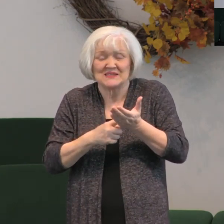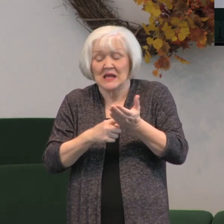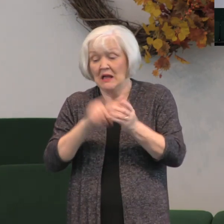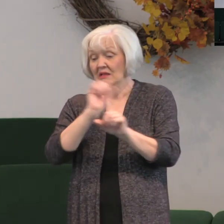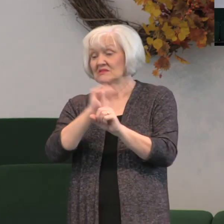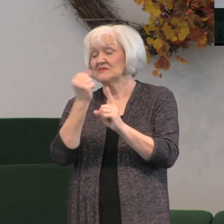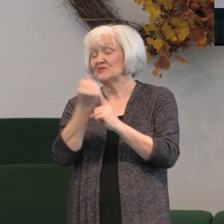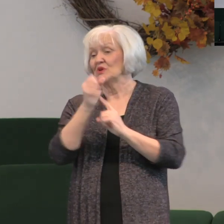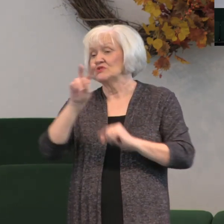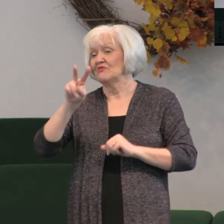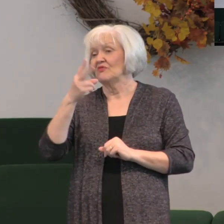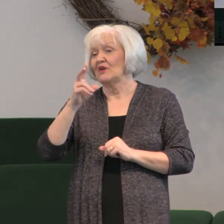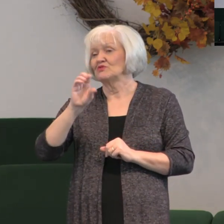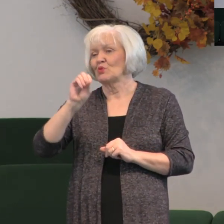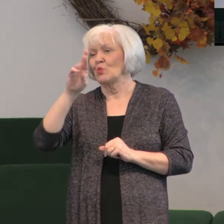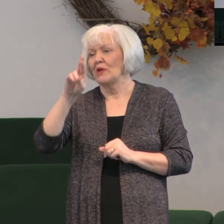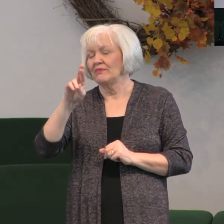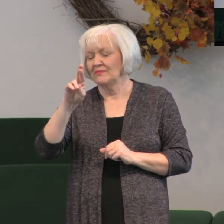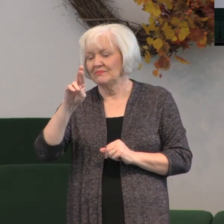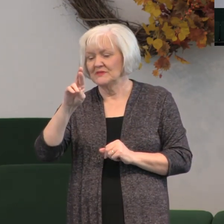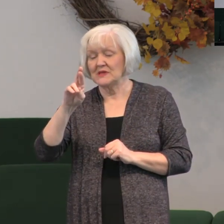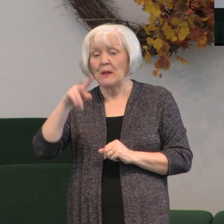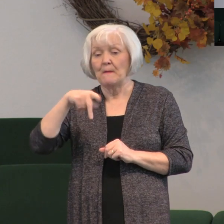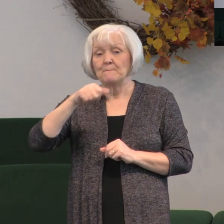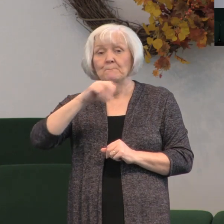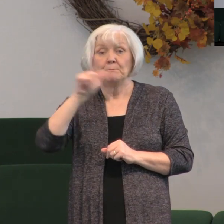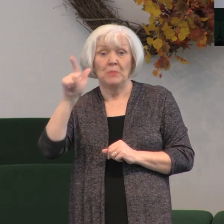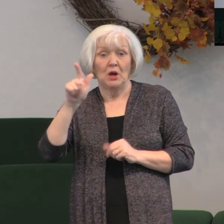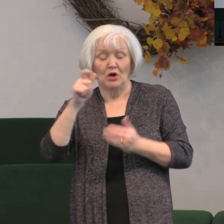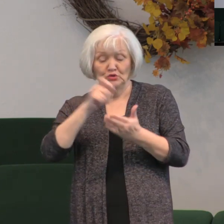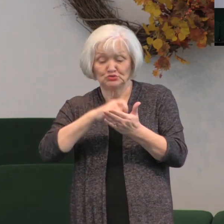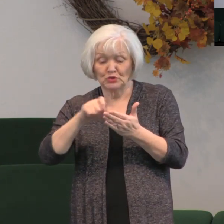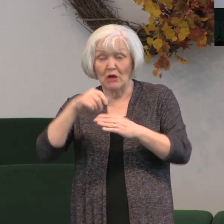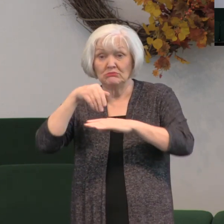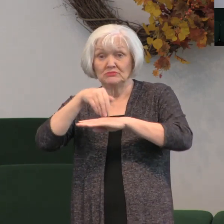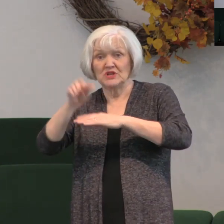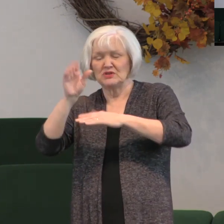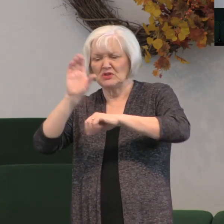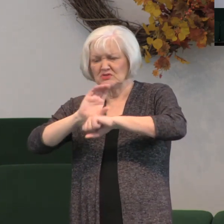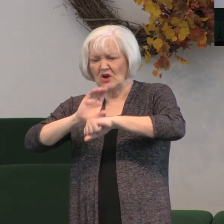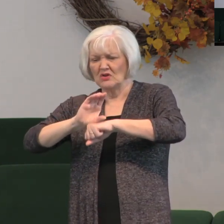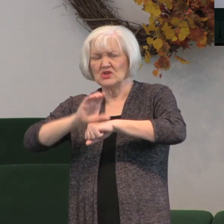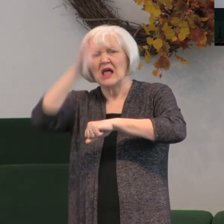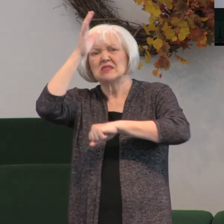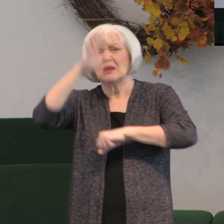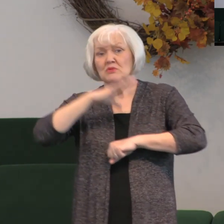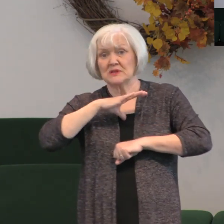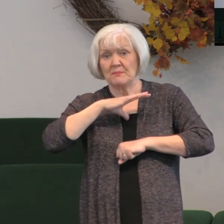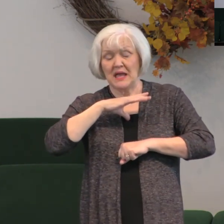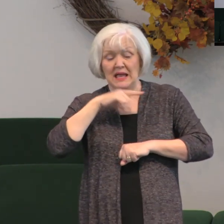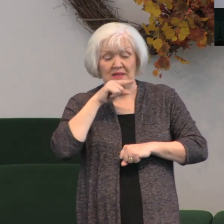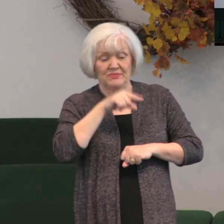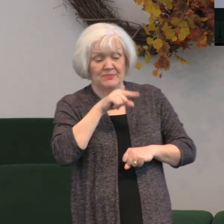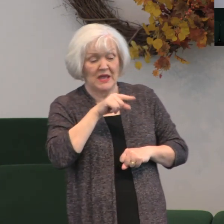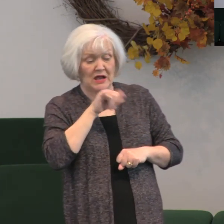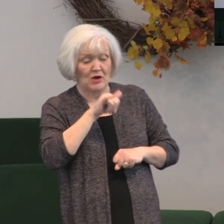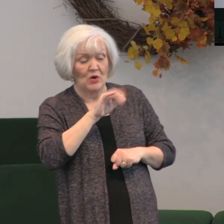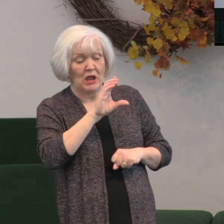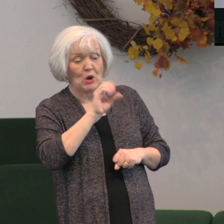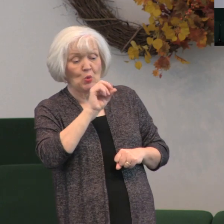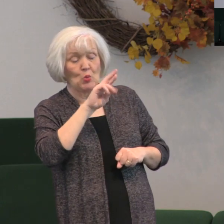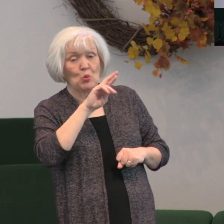situation in 1 Corinthians where Paul wrote to the church and there there was a man who was in the church at Corinth who was living a